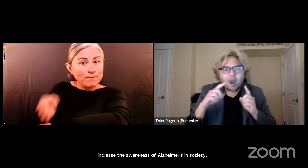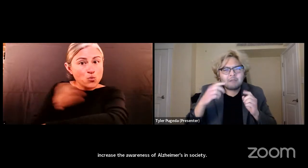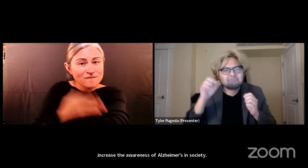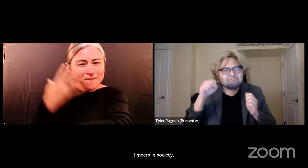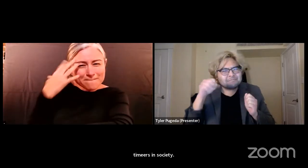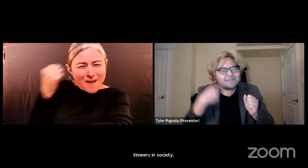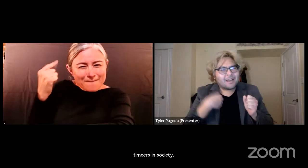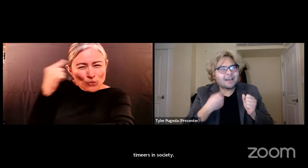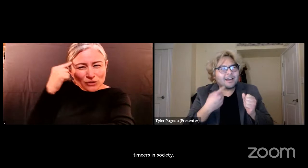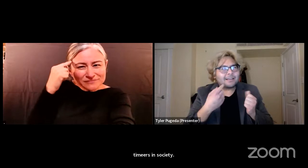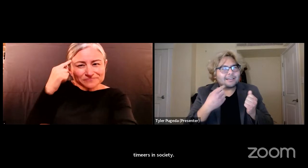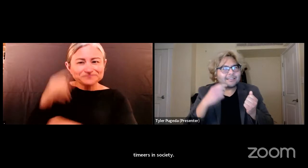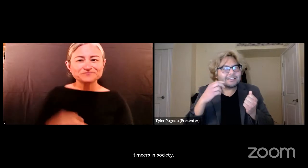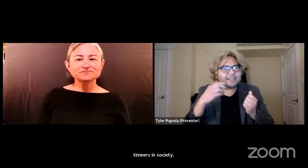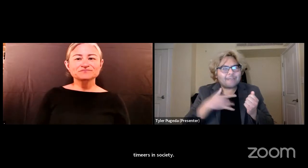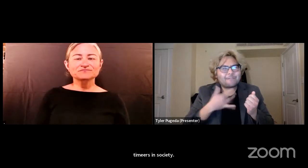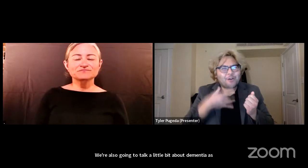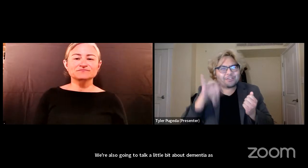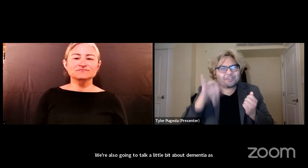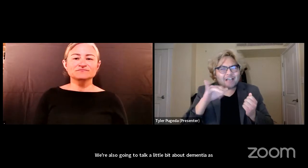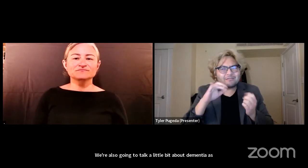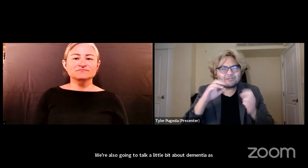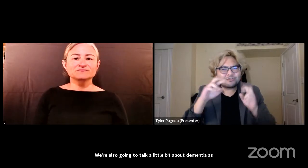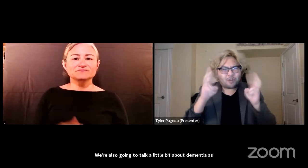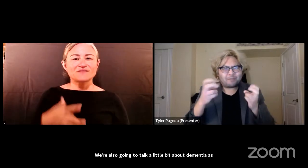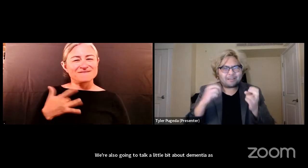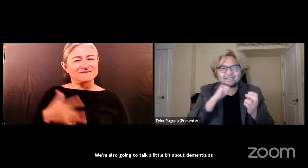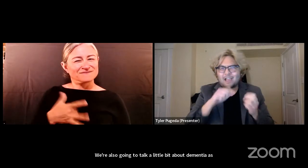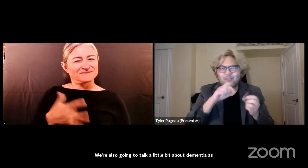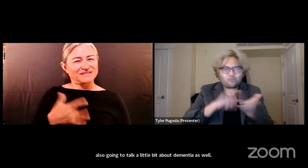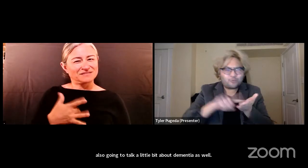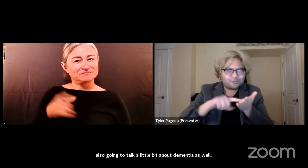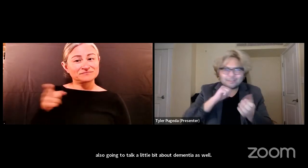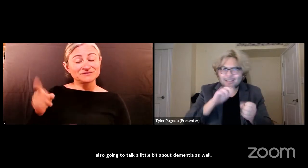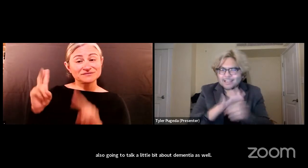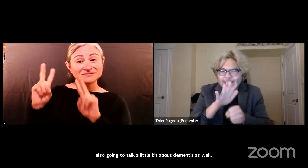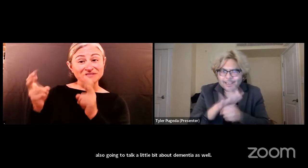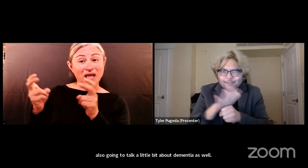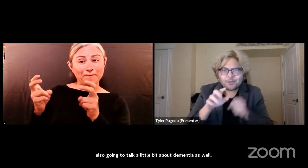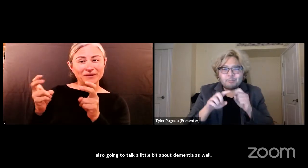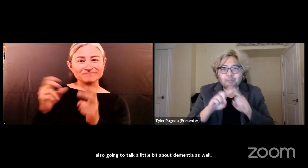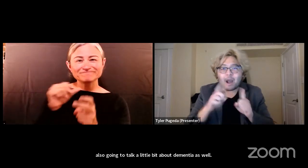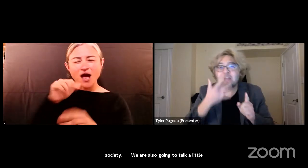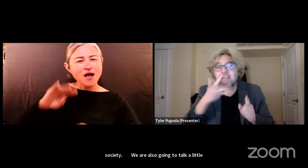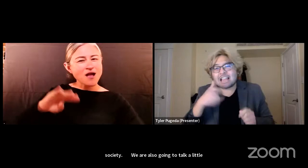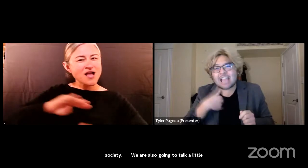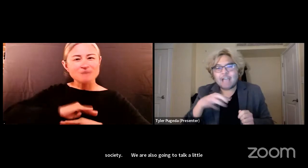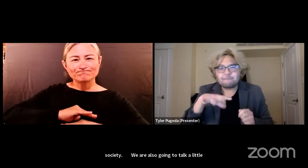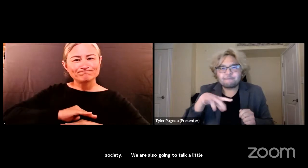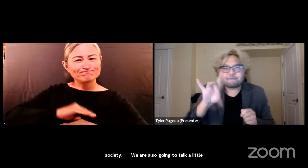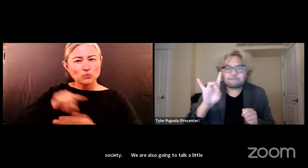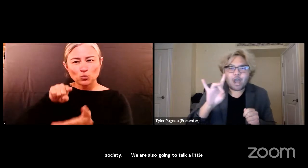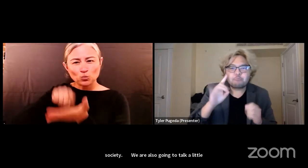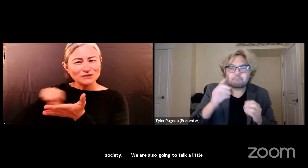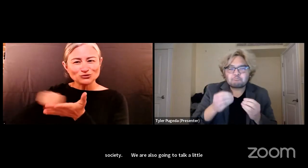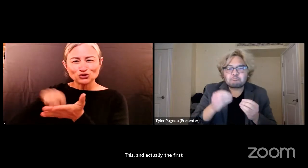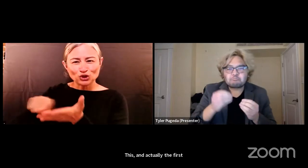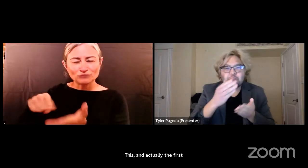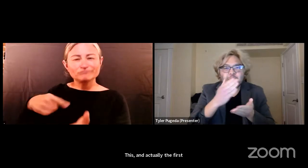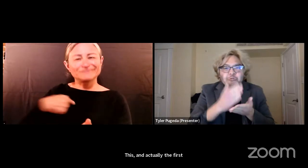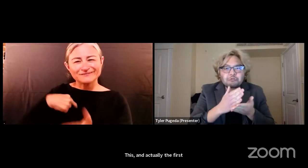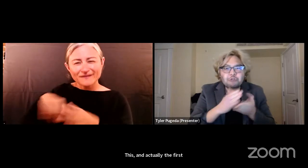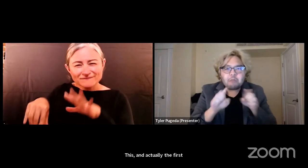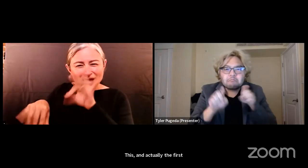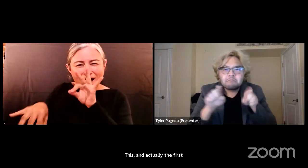sign language? Can they use sign language and so forth? I feel that this topic has not been researched enough,